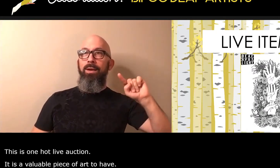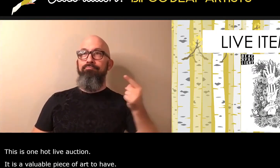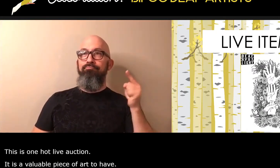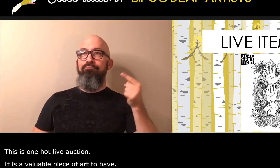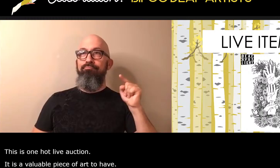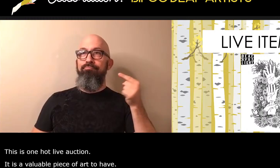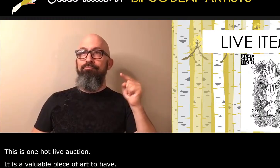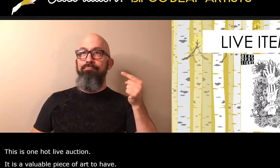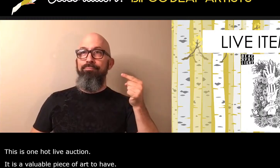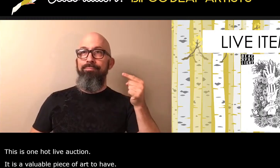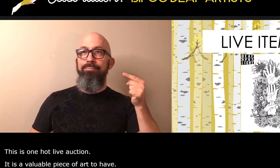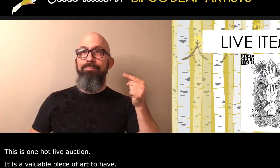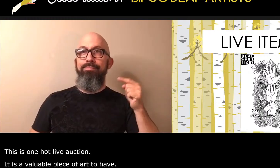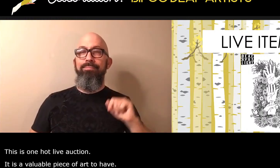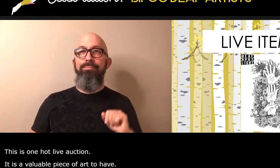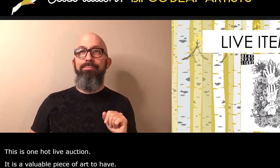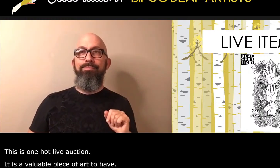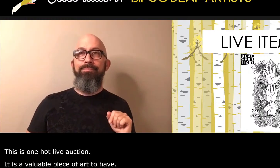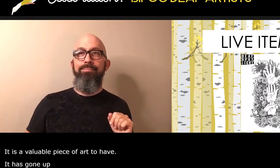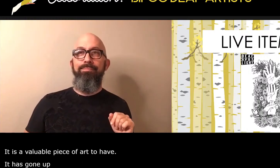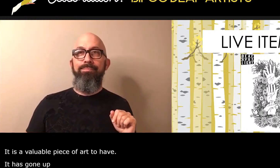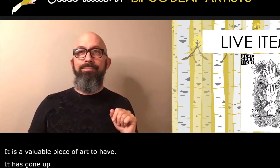It's gone up to 801.